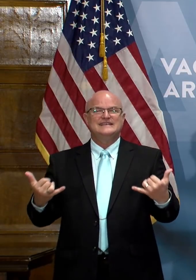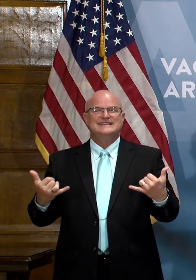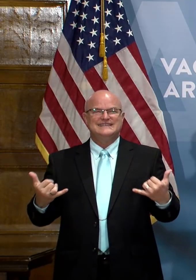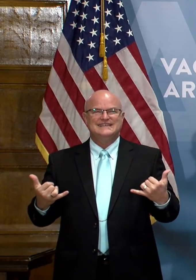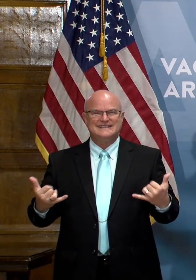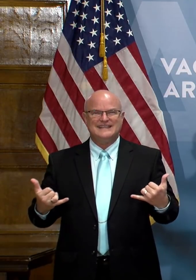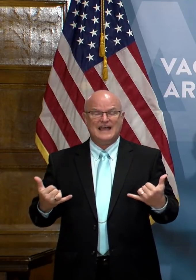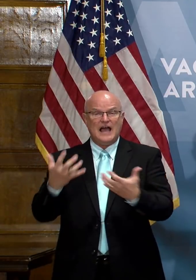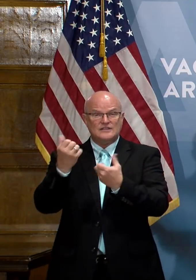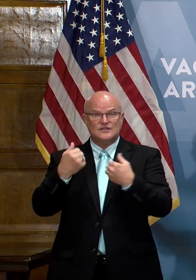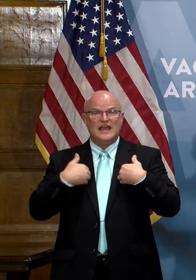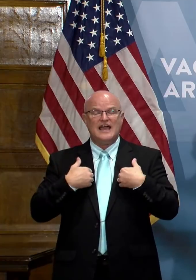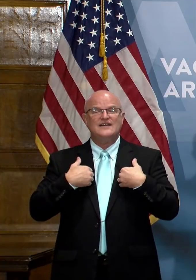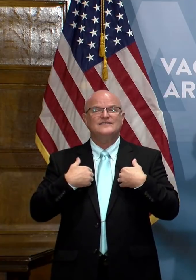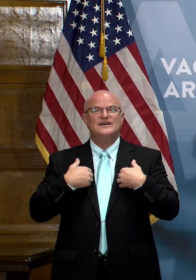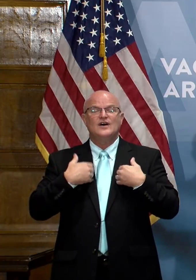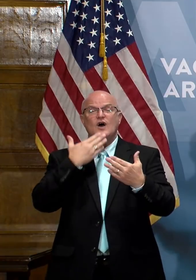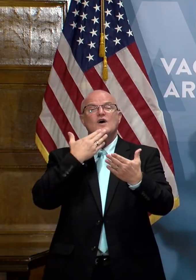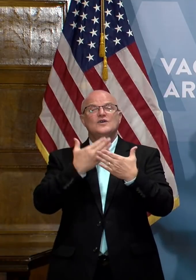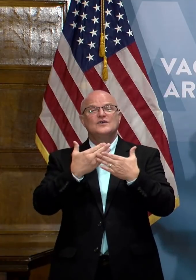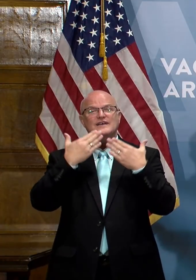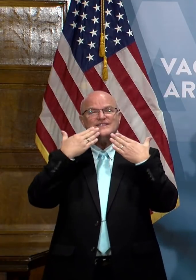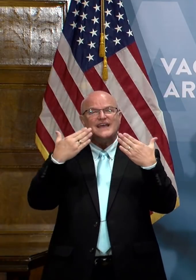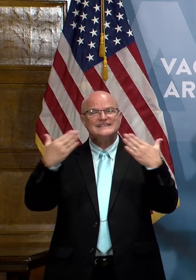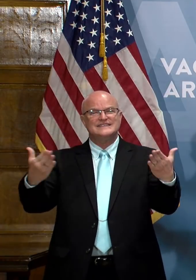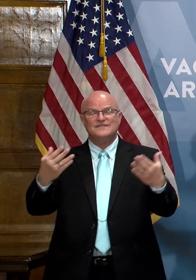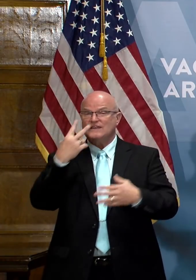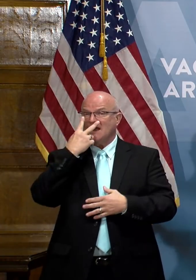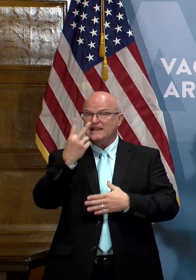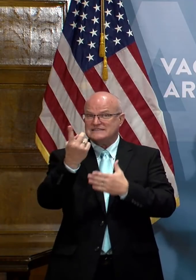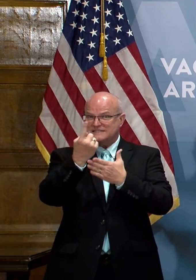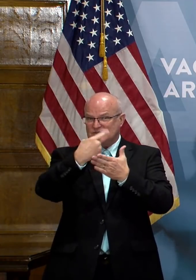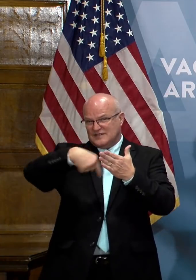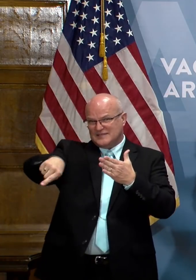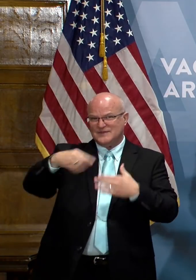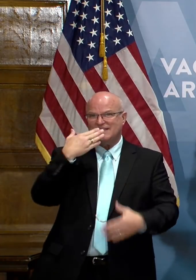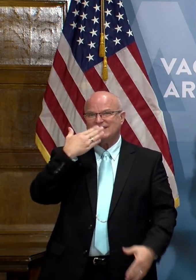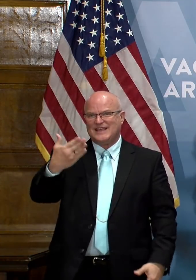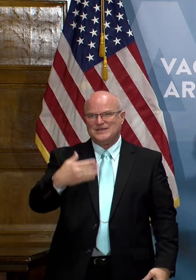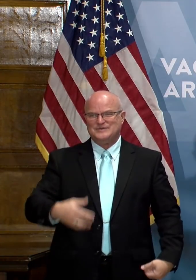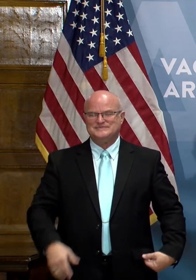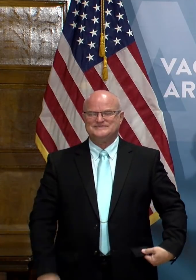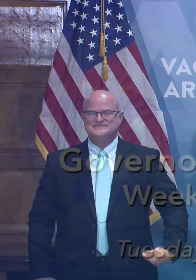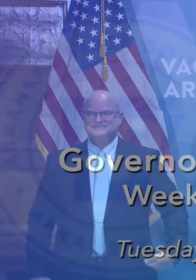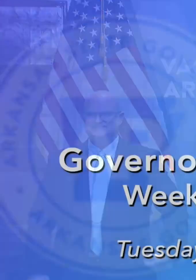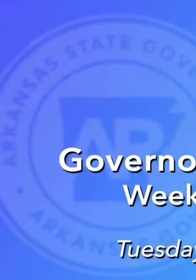I trust everybody will have a good Thanksgiving, and we'll see you next week. Thank you.